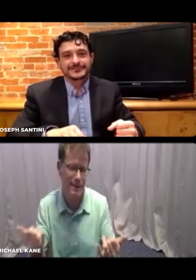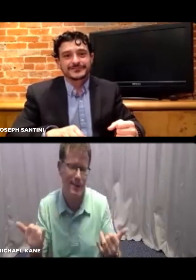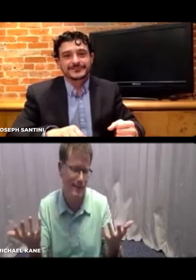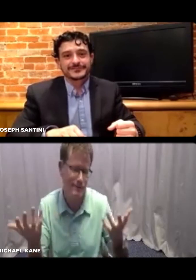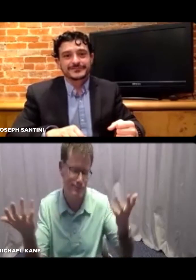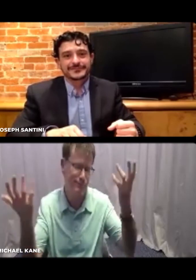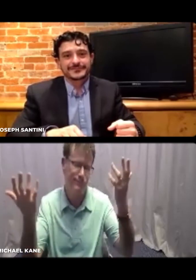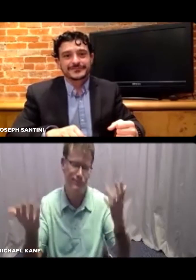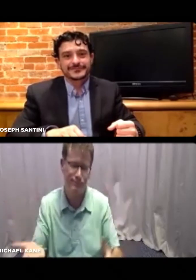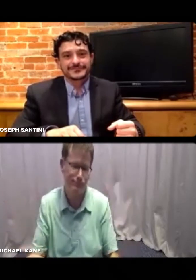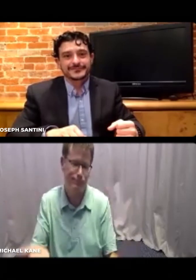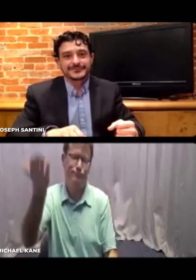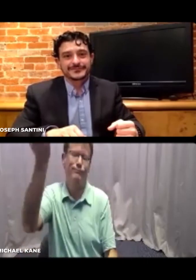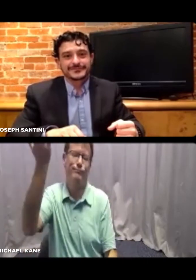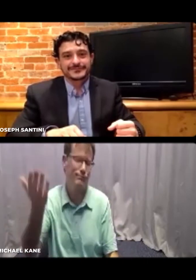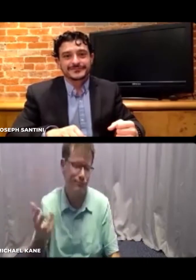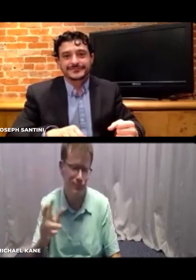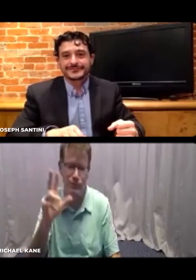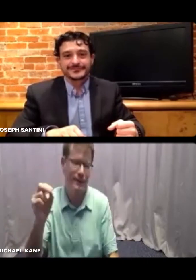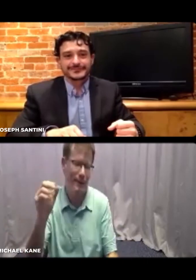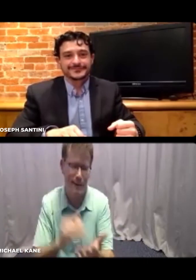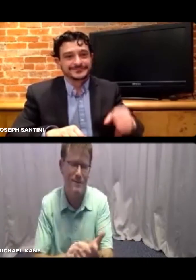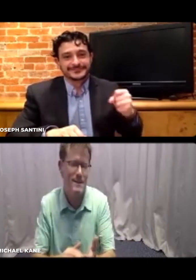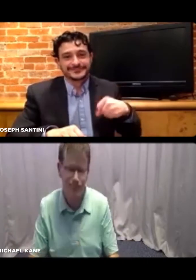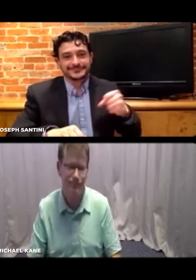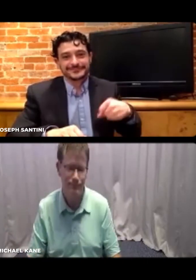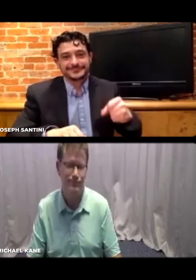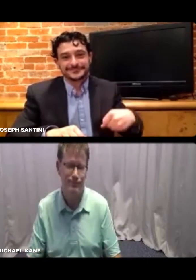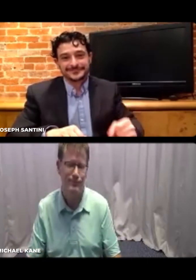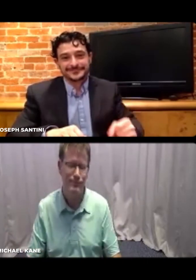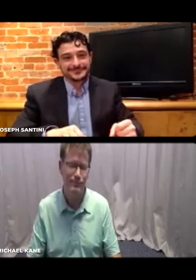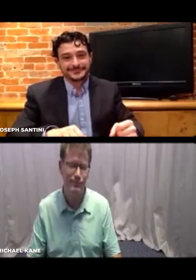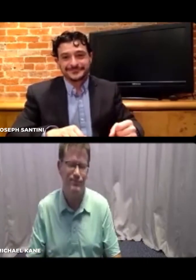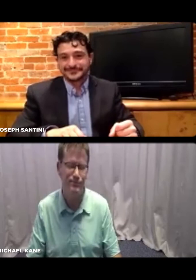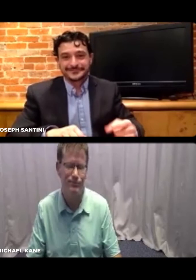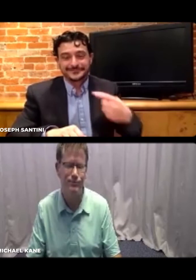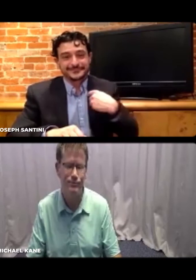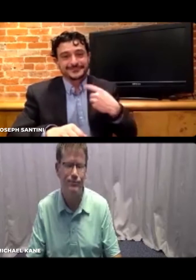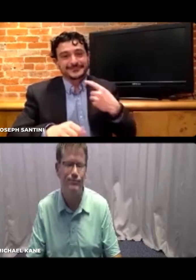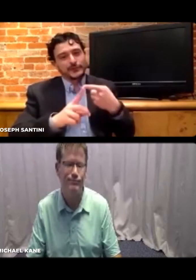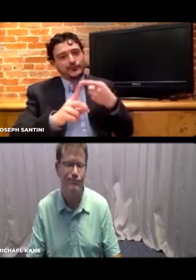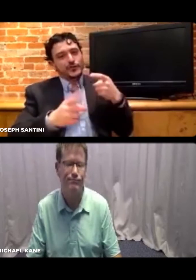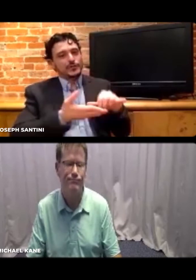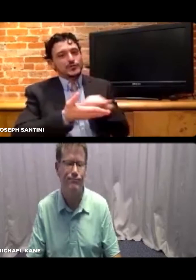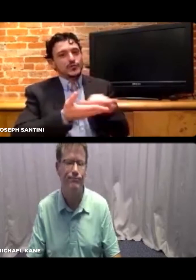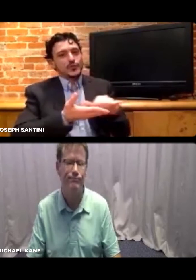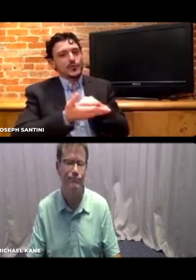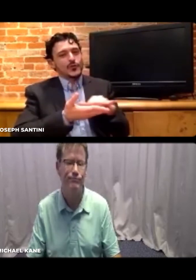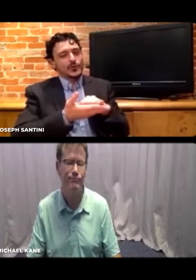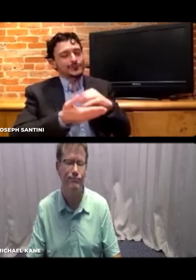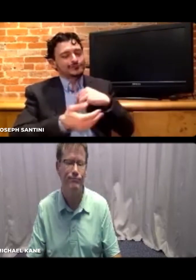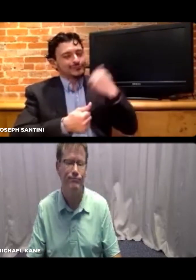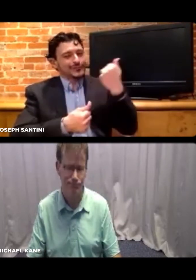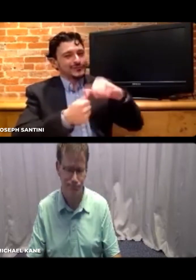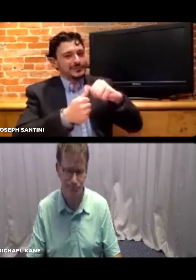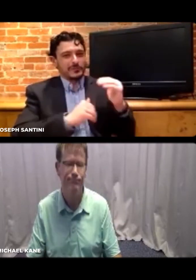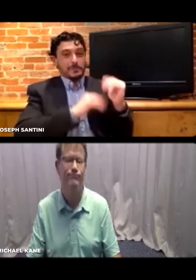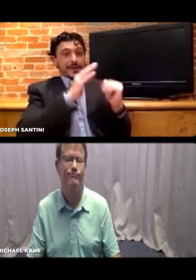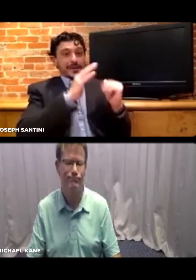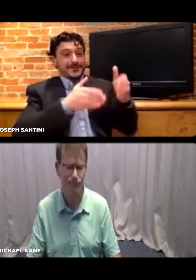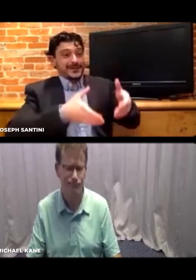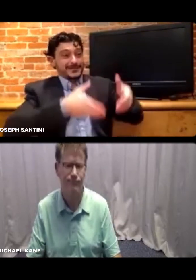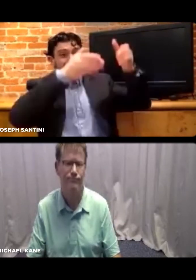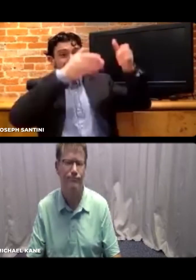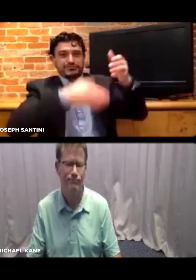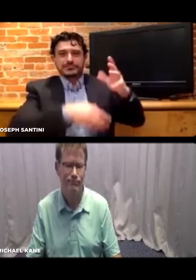oh boy, cars are $30,000. Yeah, they sure are. I am out of New York, and I